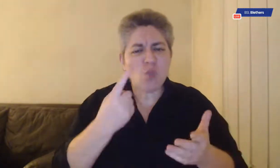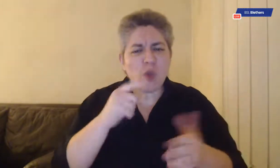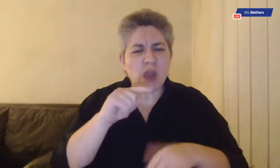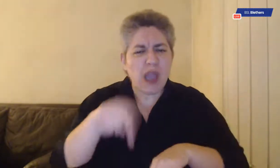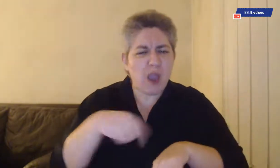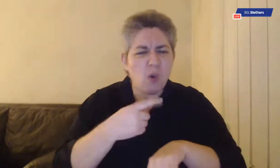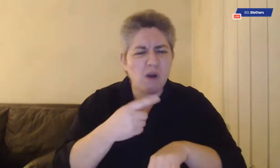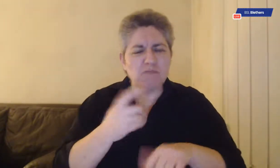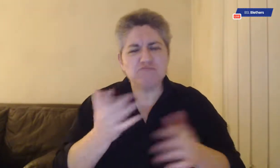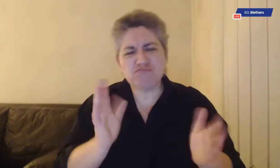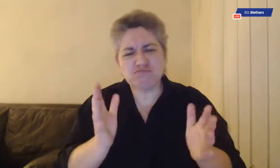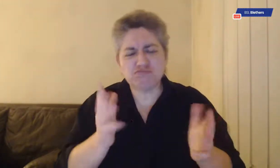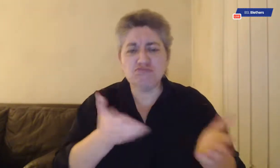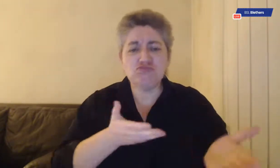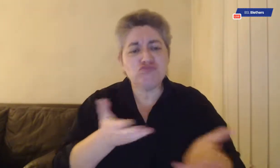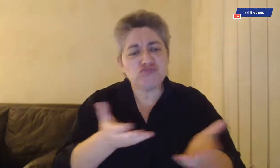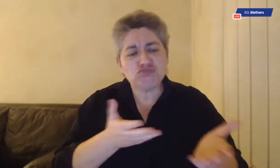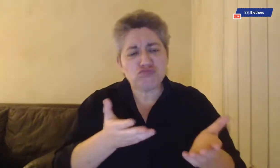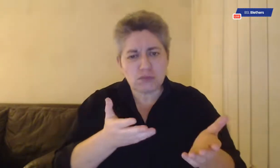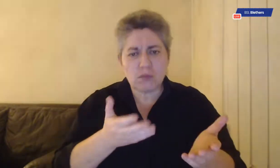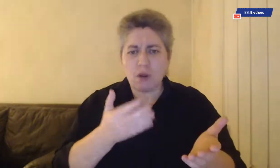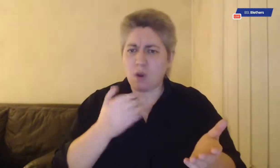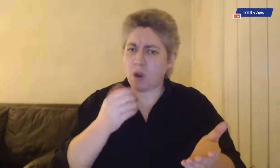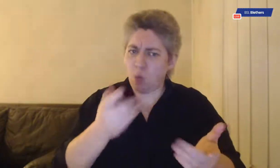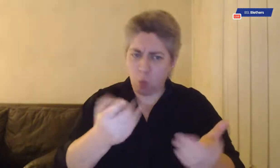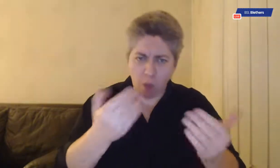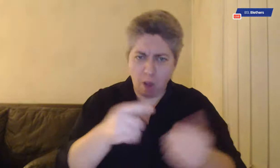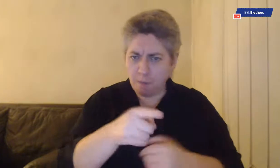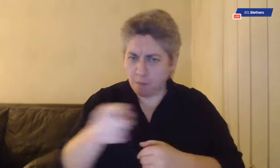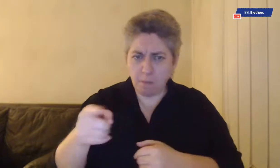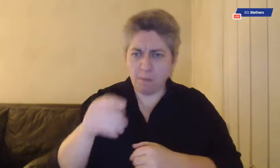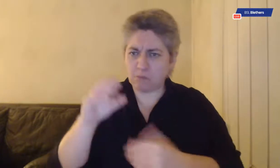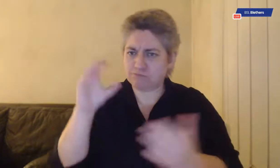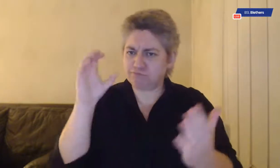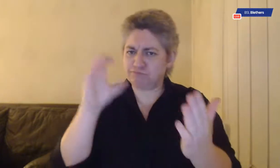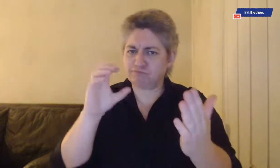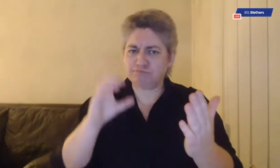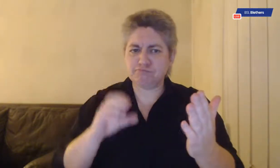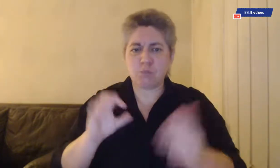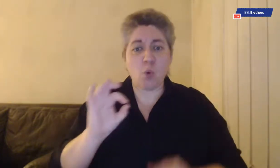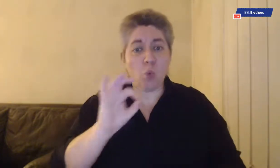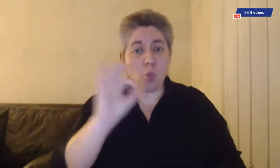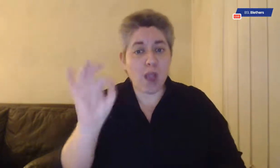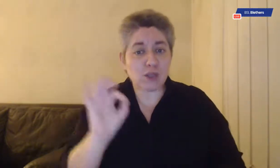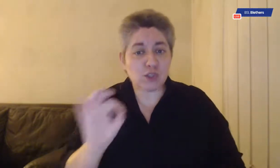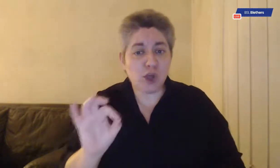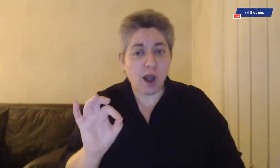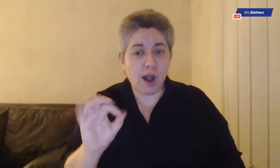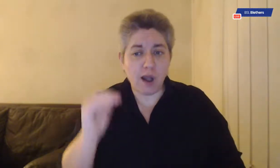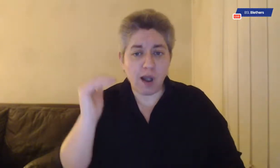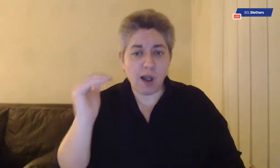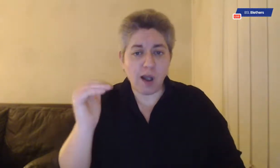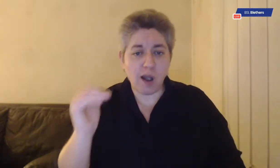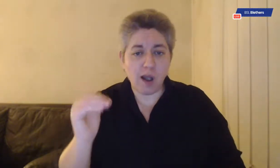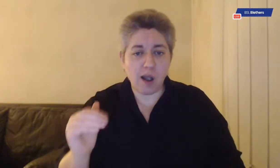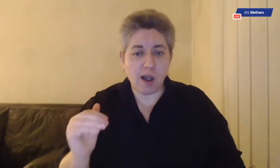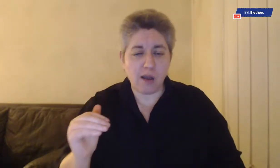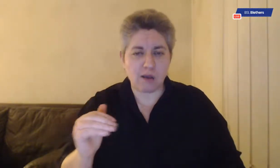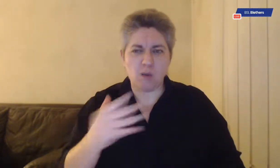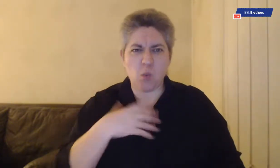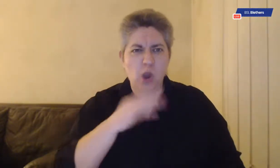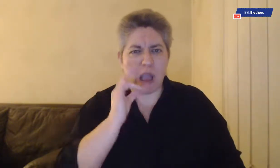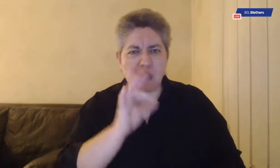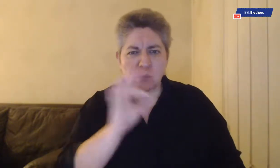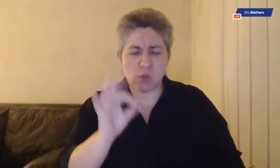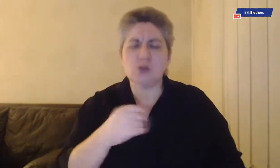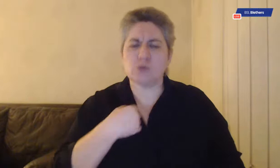So I really hope you will enjoy tonight's discussion. And as usual, your questions are